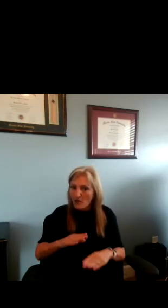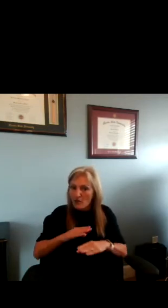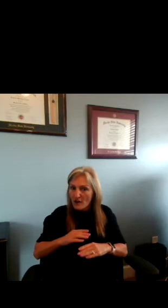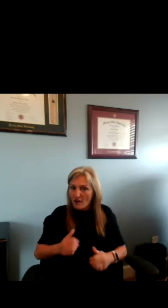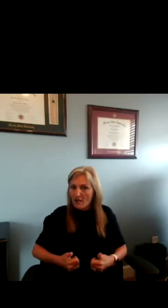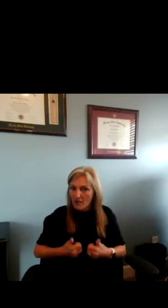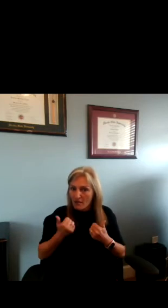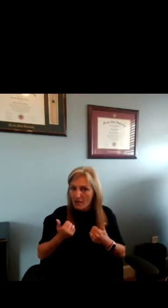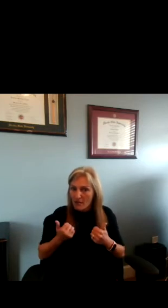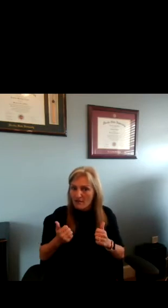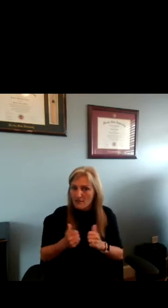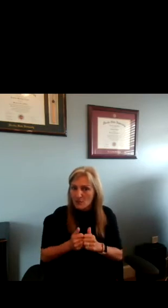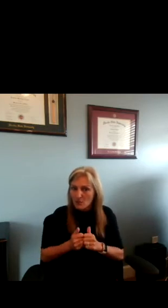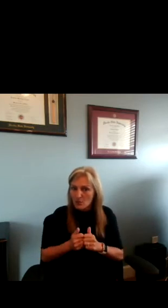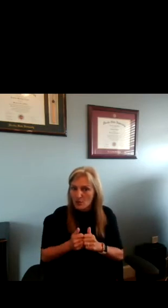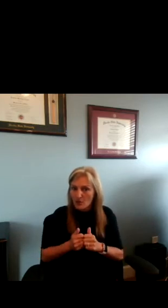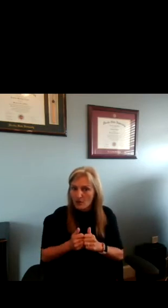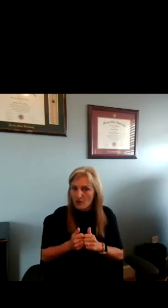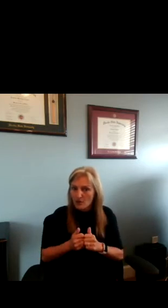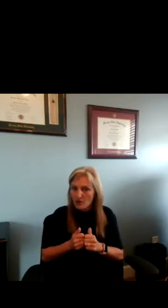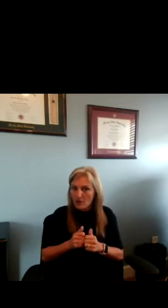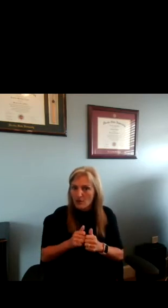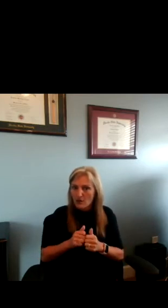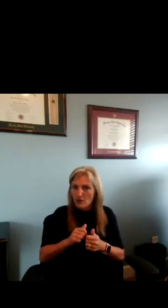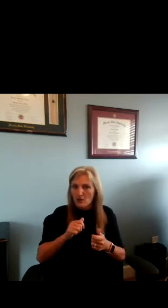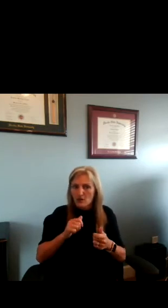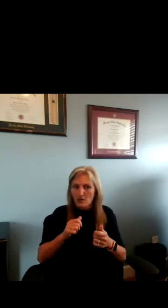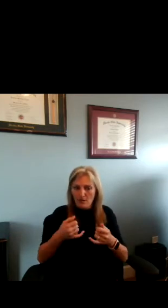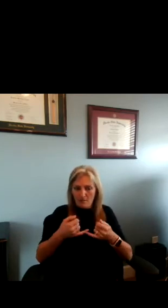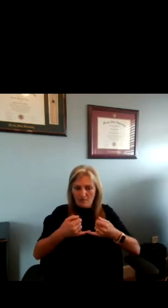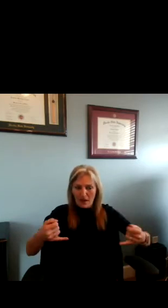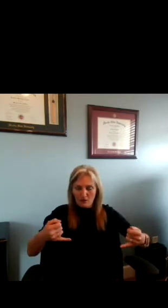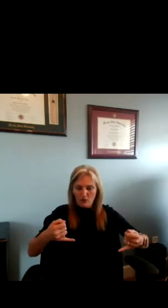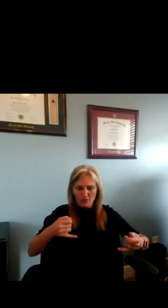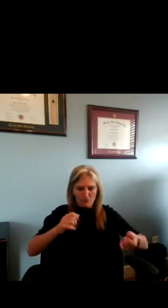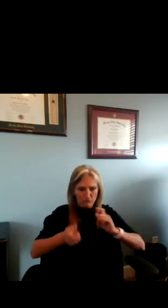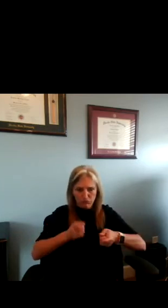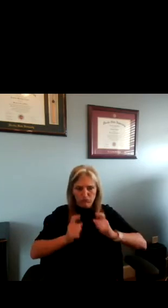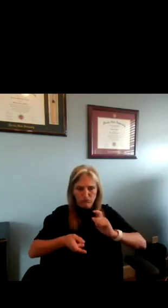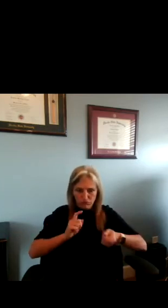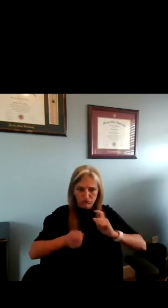lives within the ever-changing boundaries of social parameters?